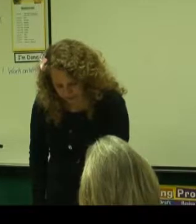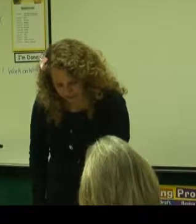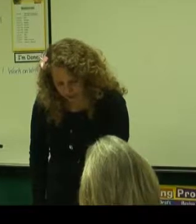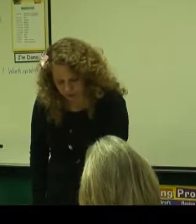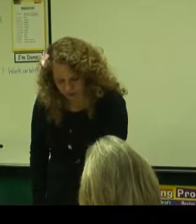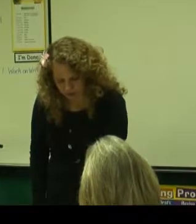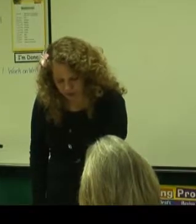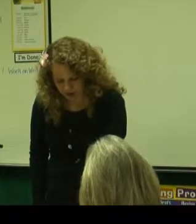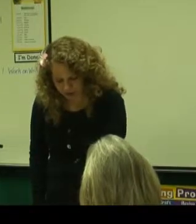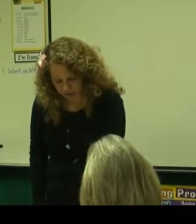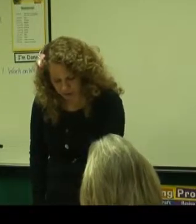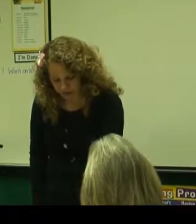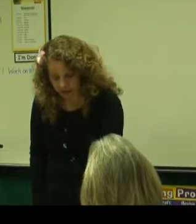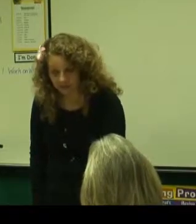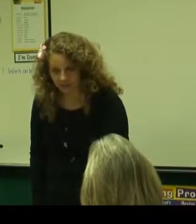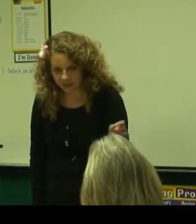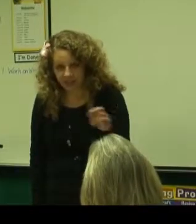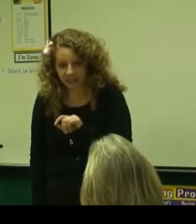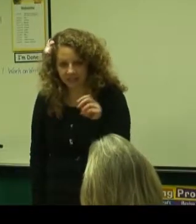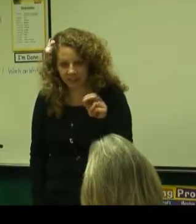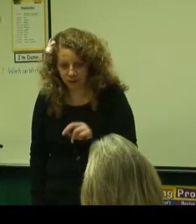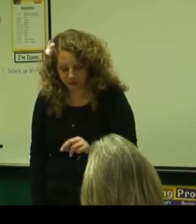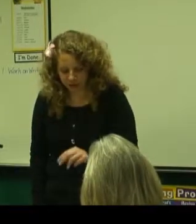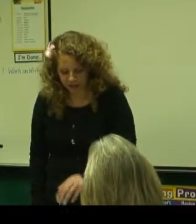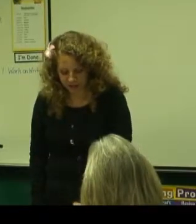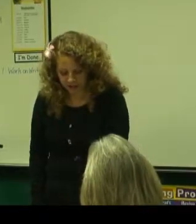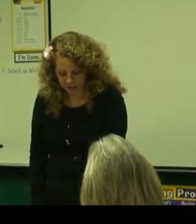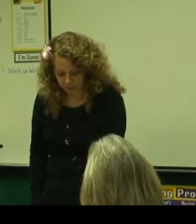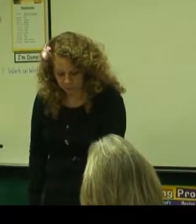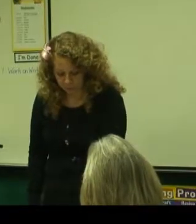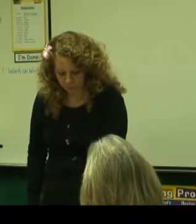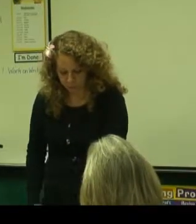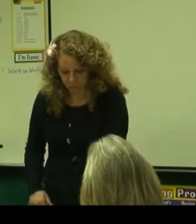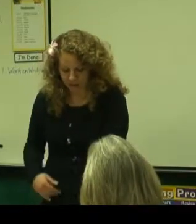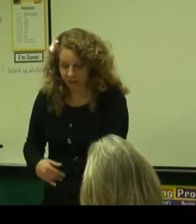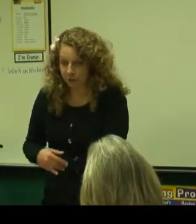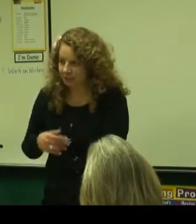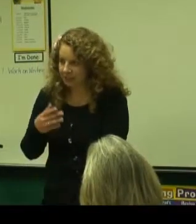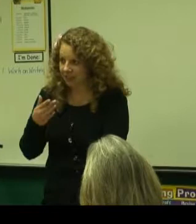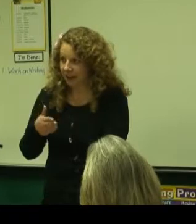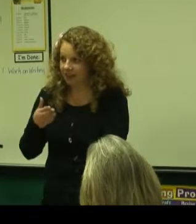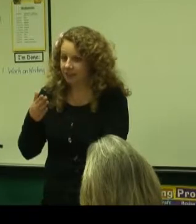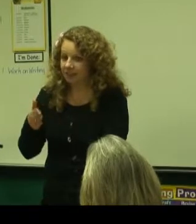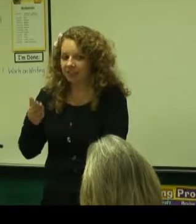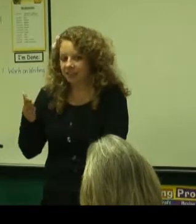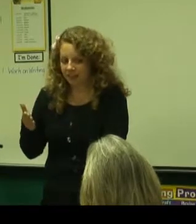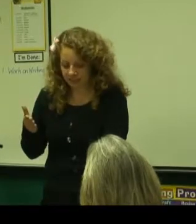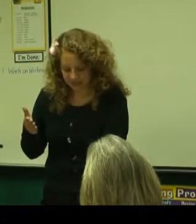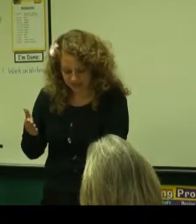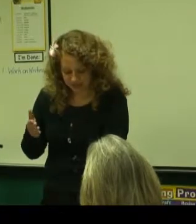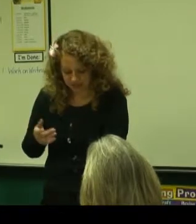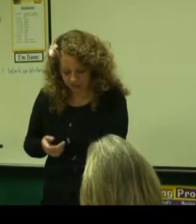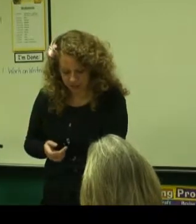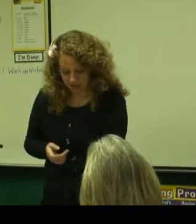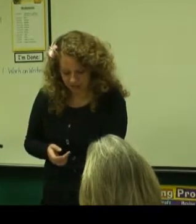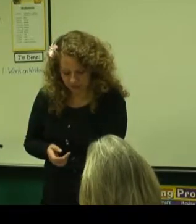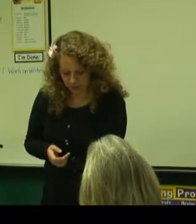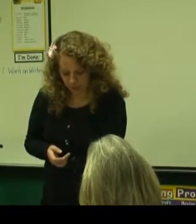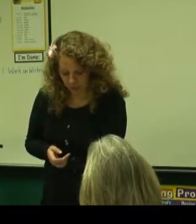is that with it having the line and the in over it, then the way that you sign these sentences is that you have to incorporate